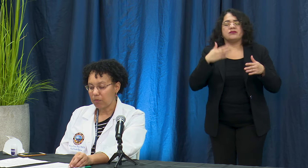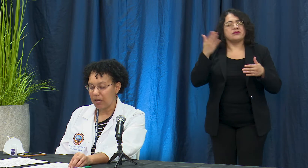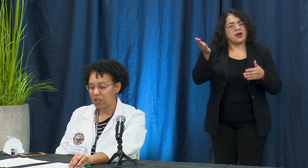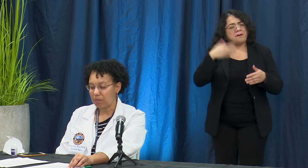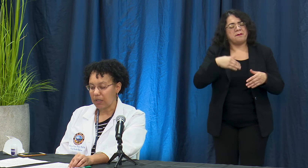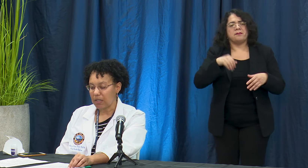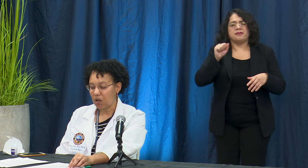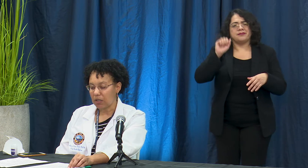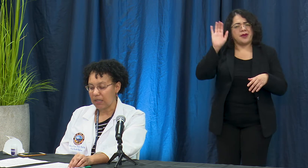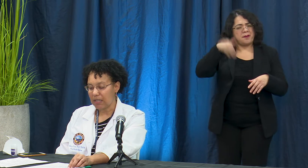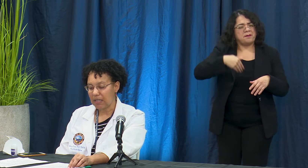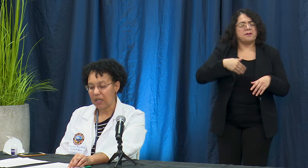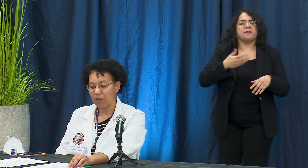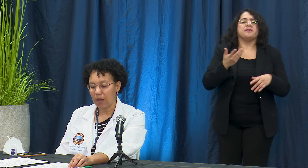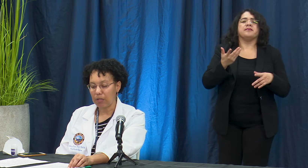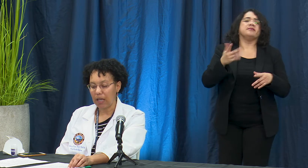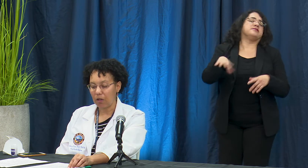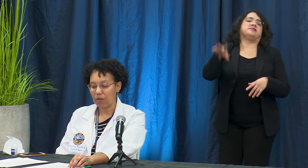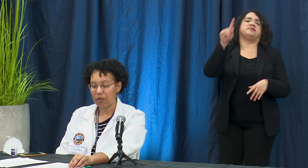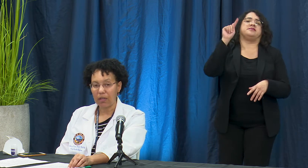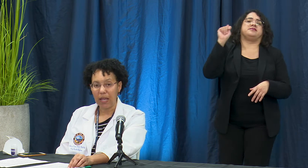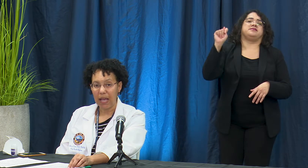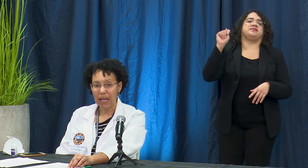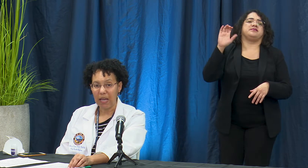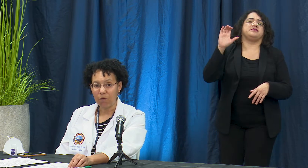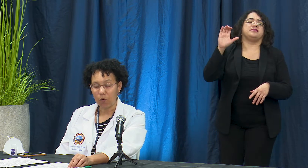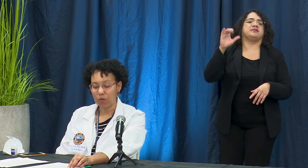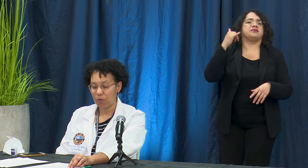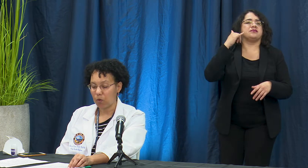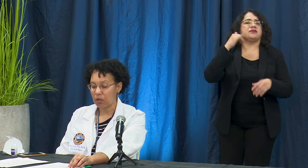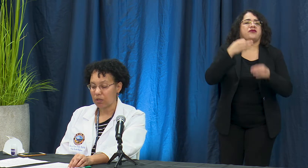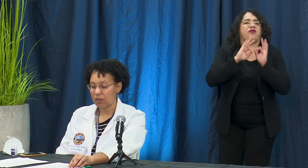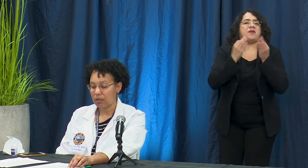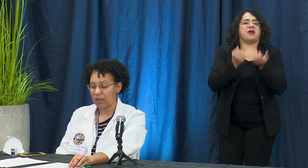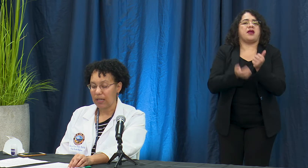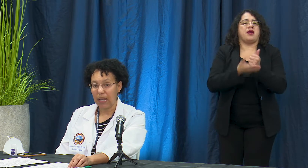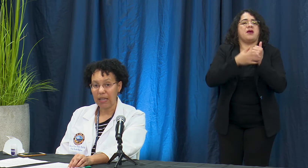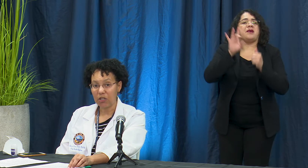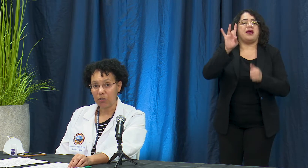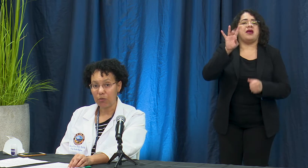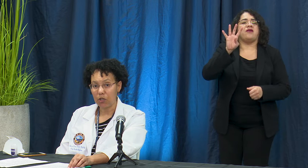more information, please call TCC Family Health at